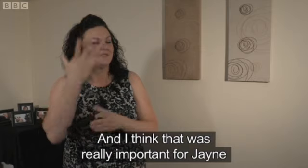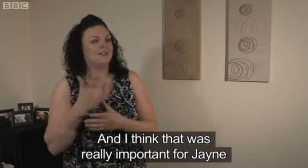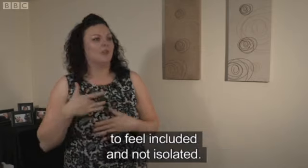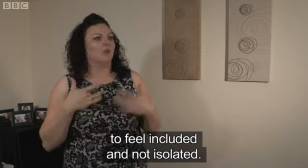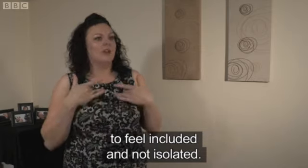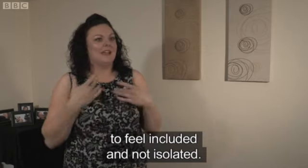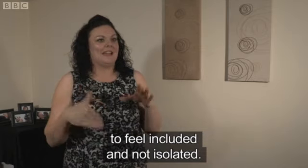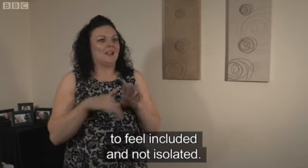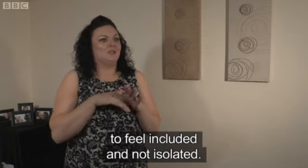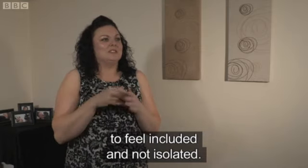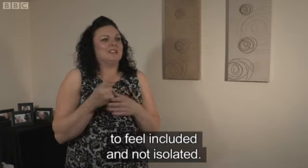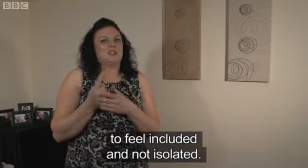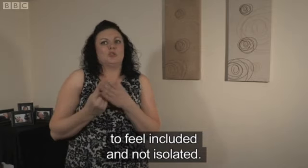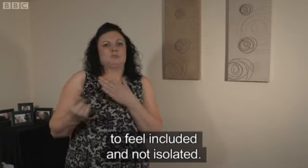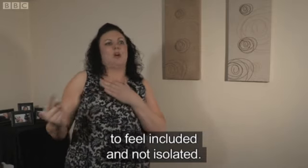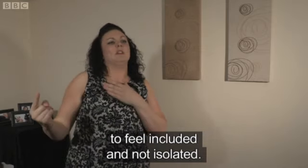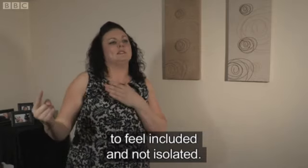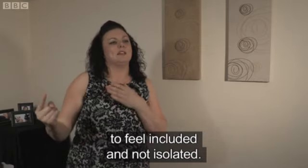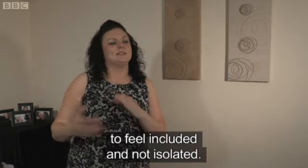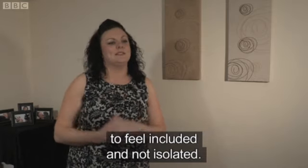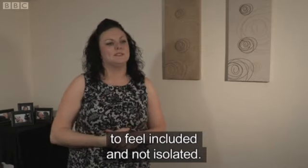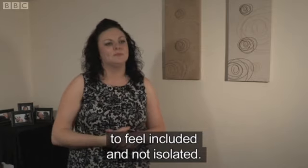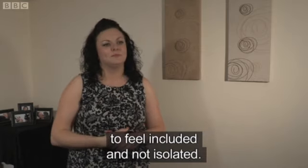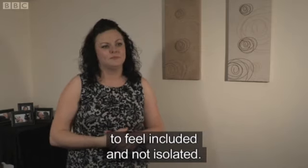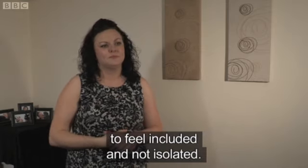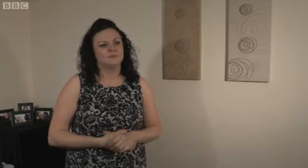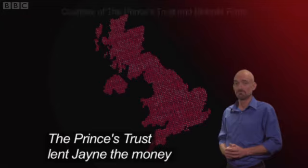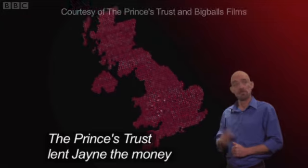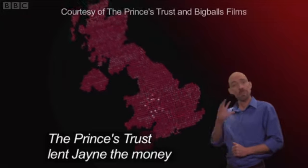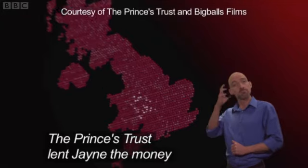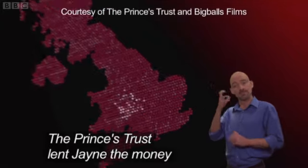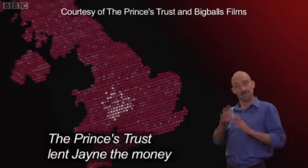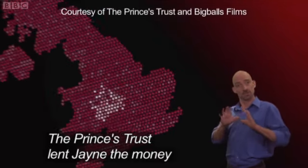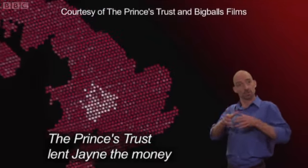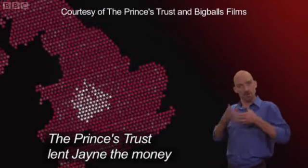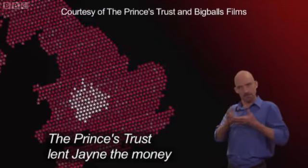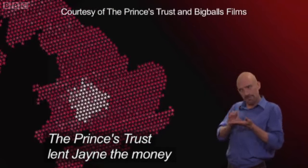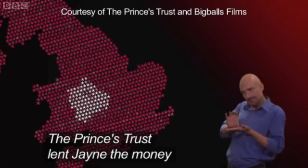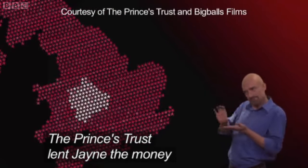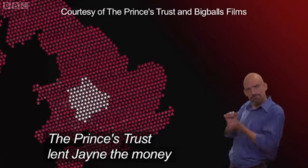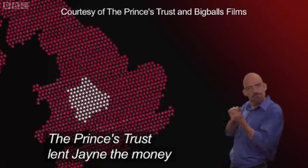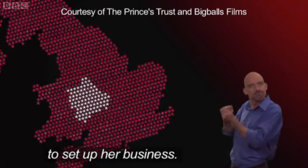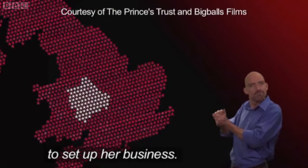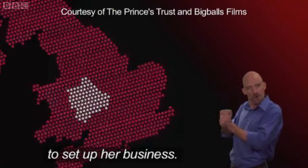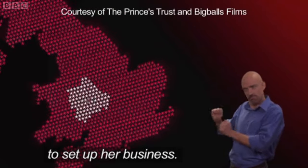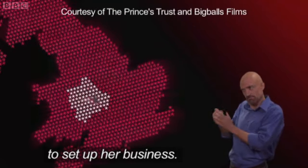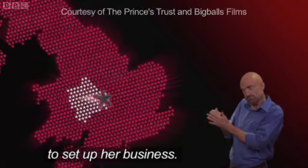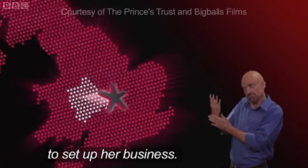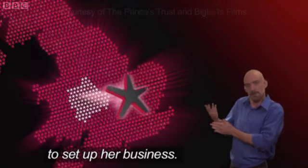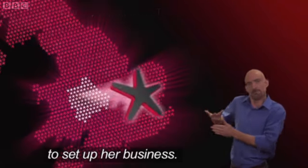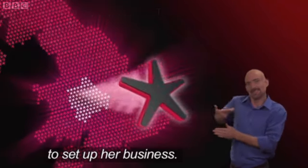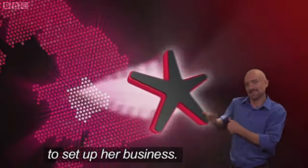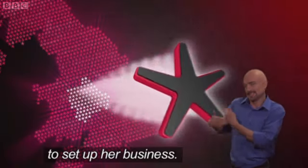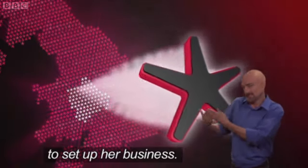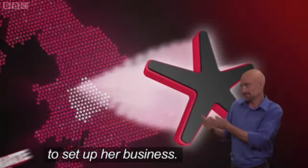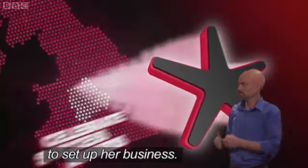feel included and not isolated. The Prince's Trust lent Jayne the money to set up her business.